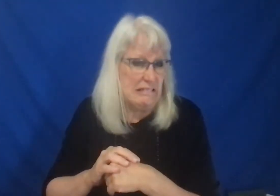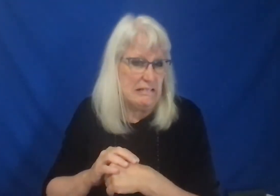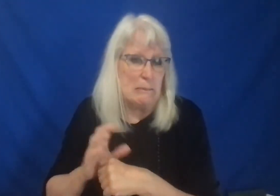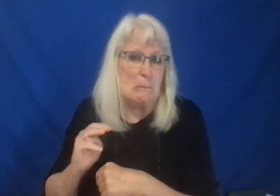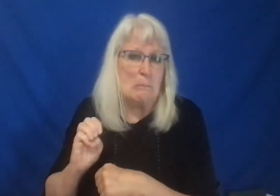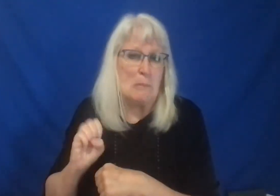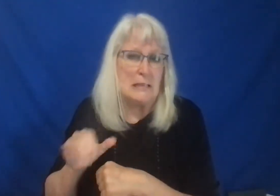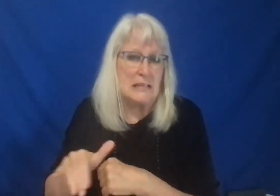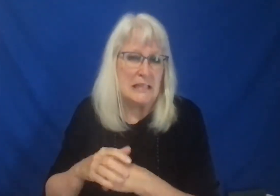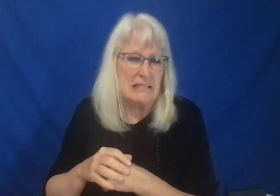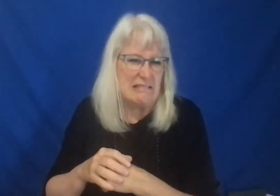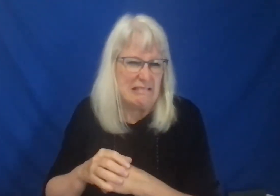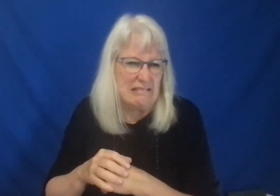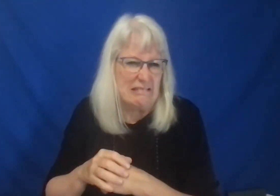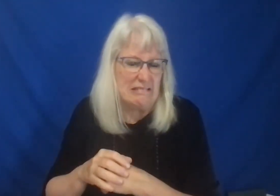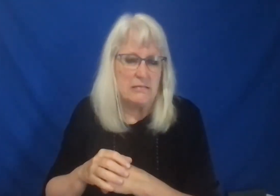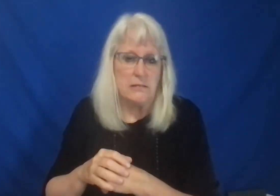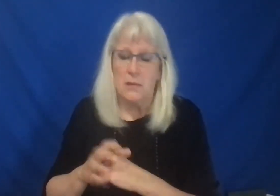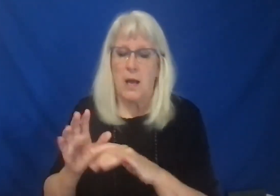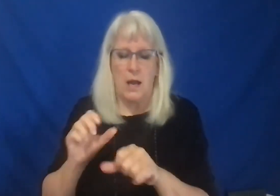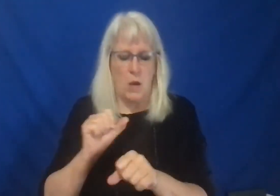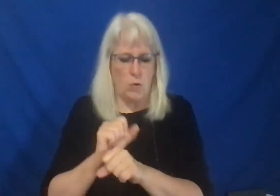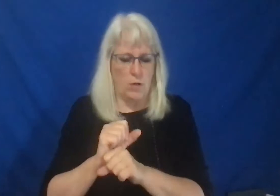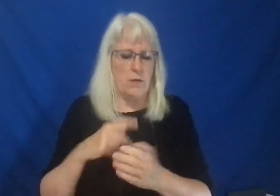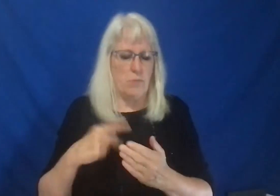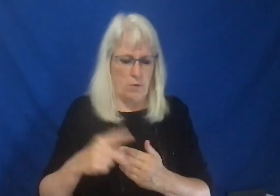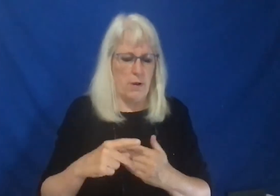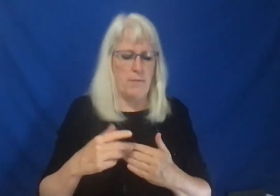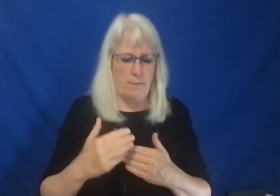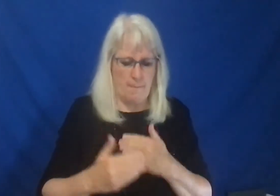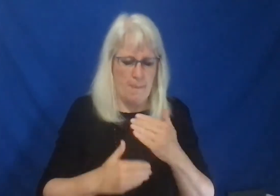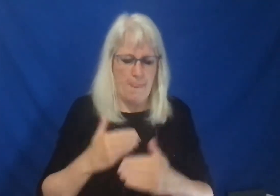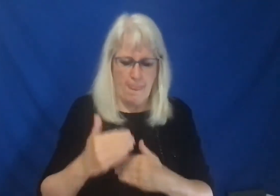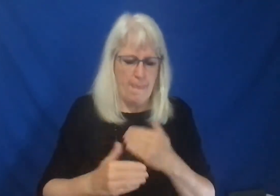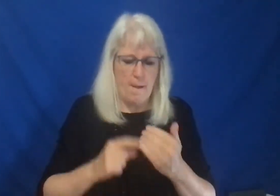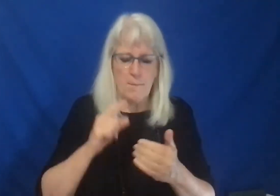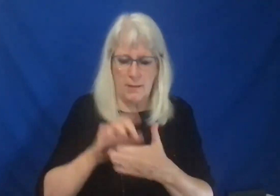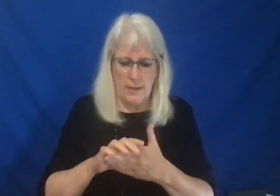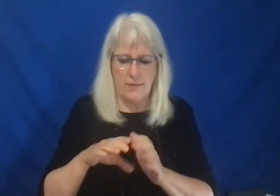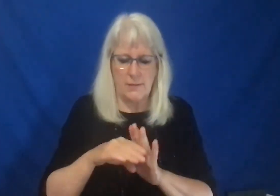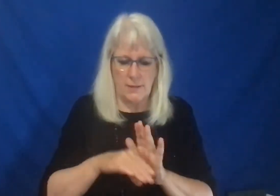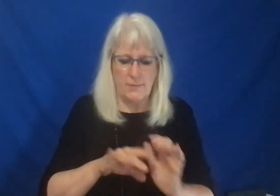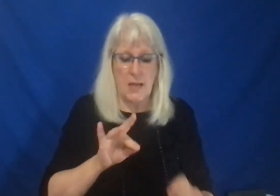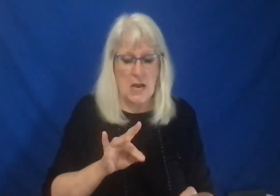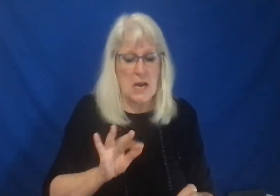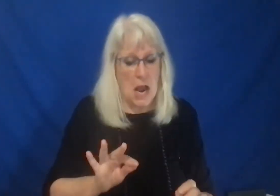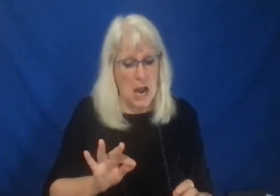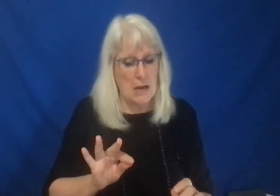the program, and especially believing that through steps 8 and 9, miracles could happen and relationships could